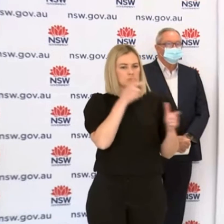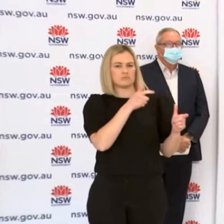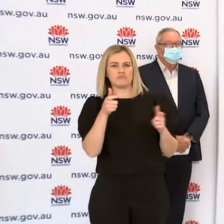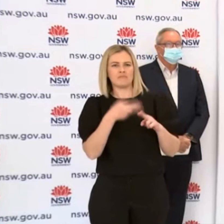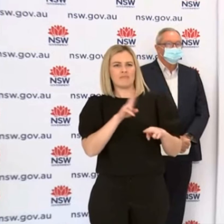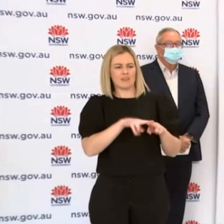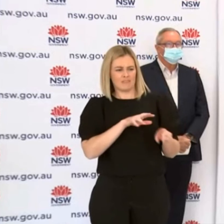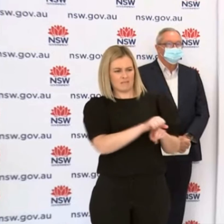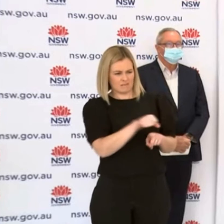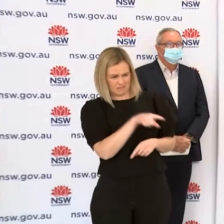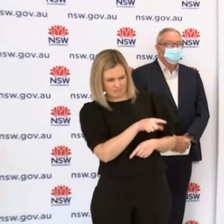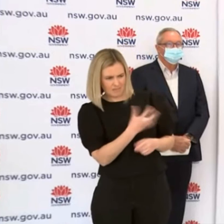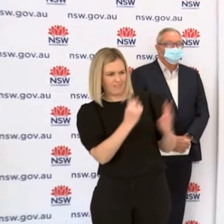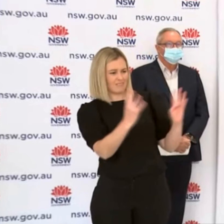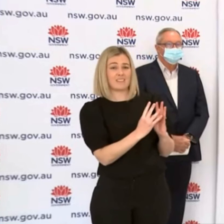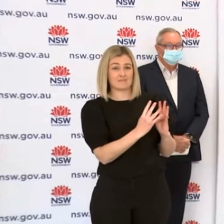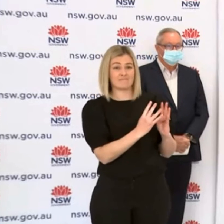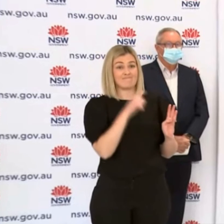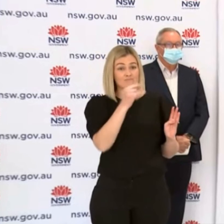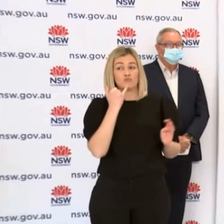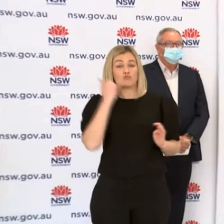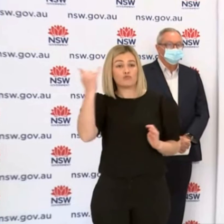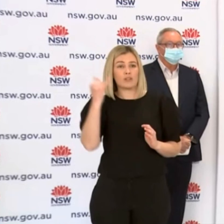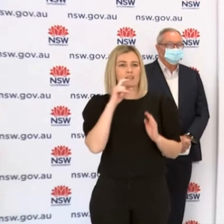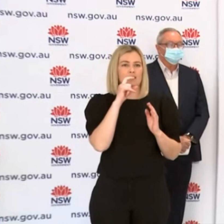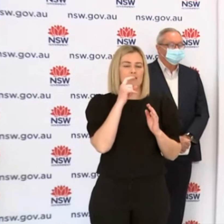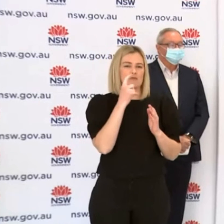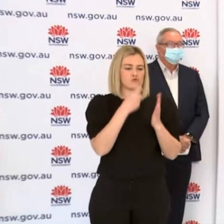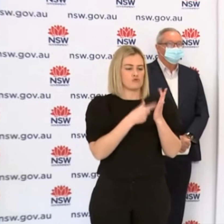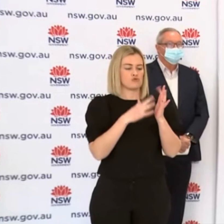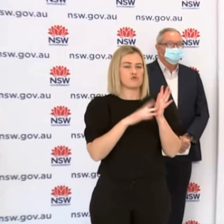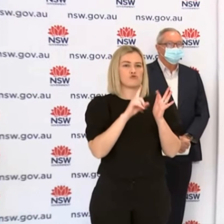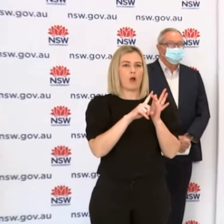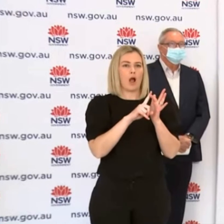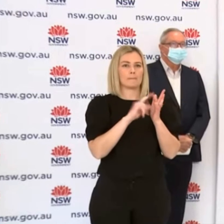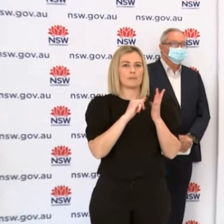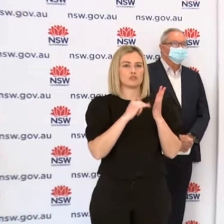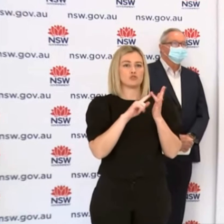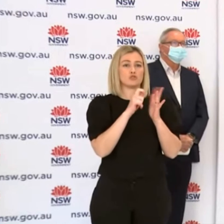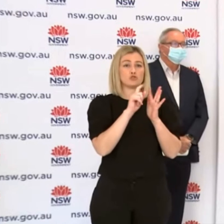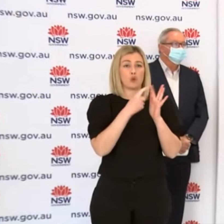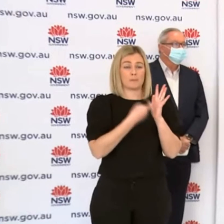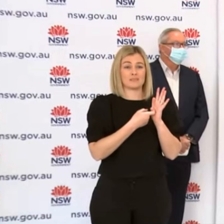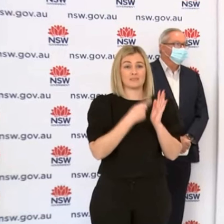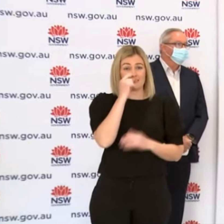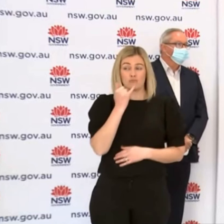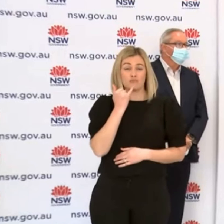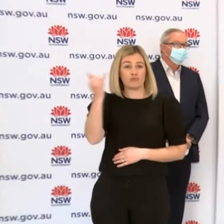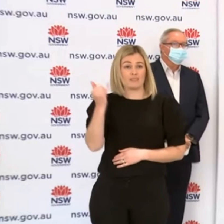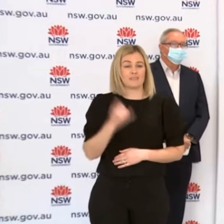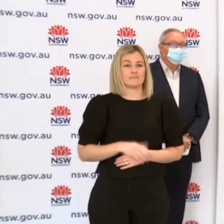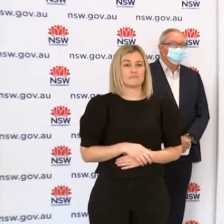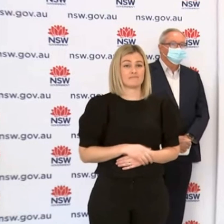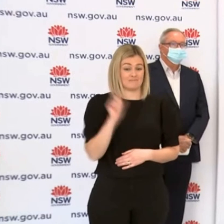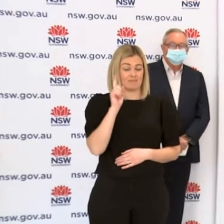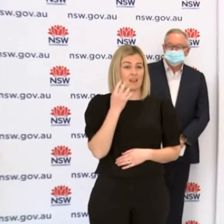activity, ring Crime Stoppers. 1800 333 000. 1,000 people a day make